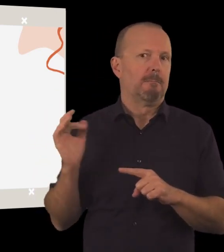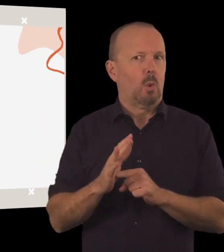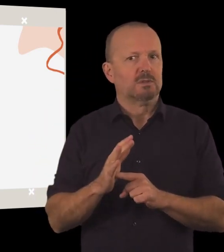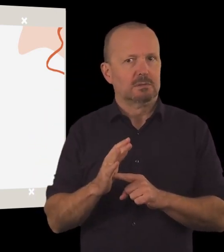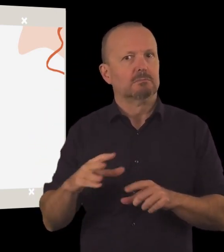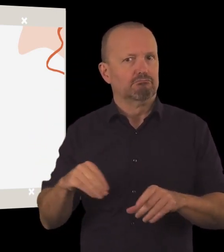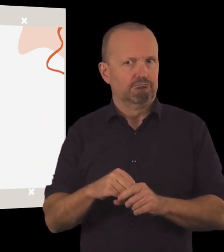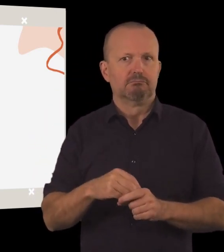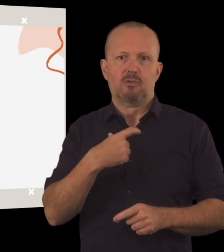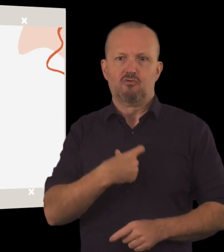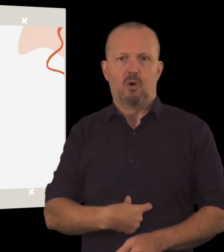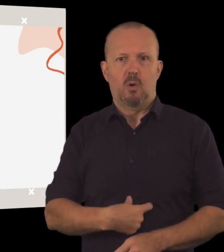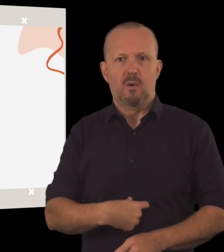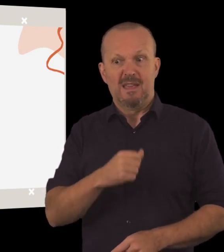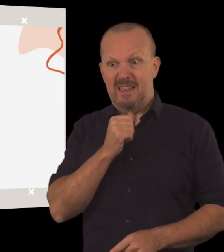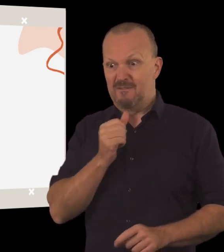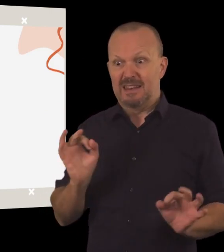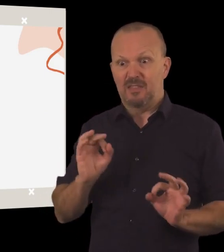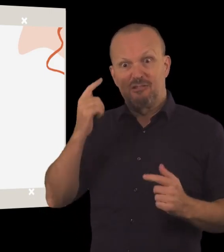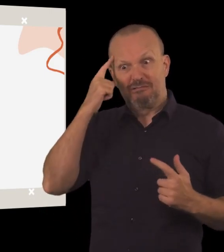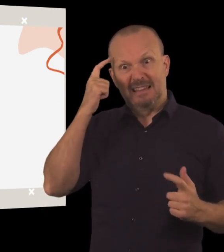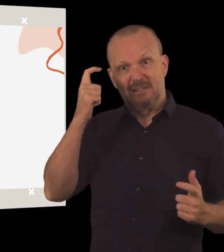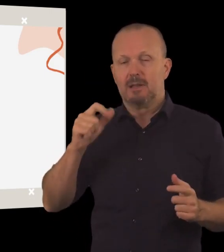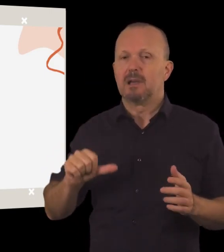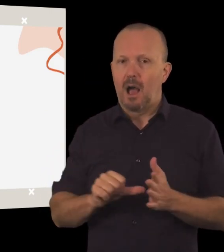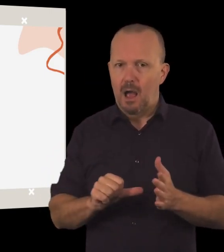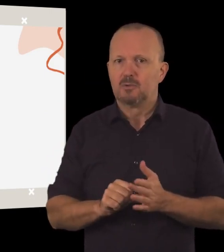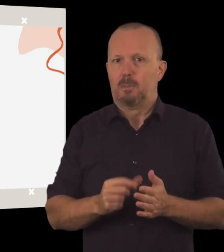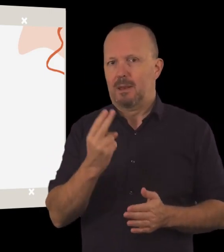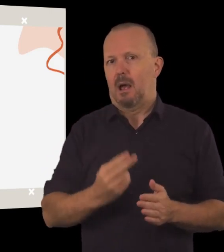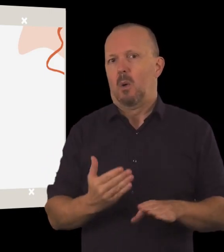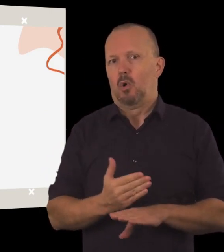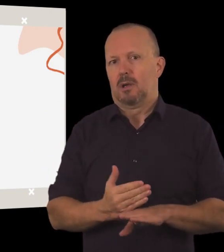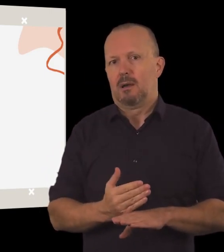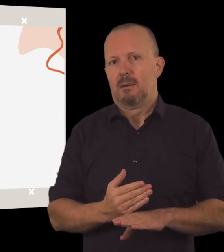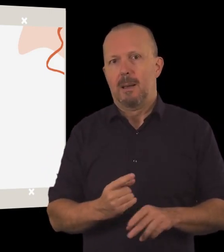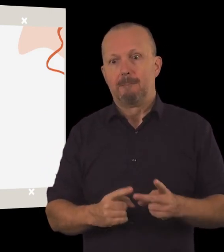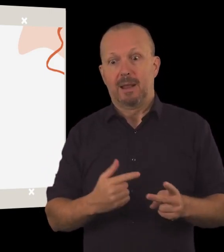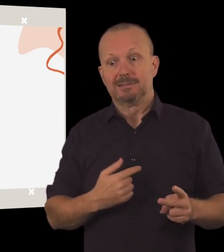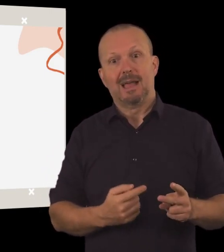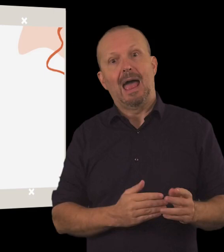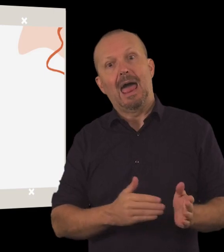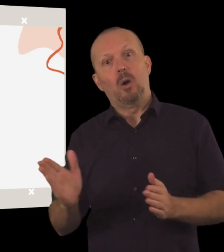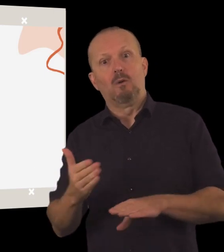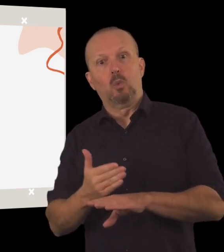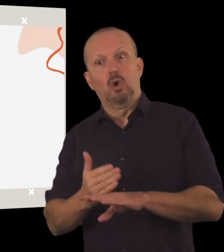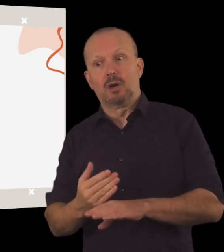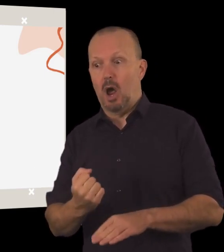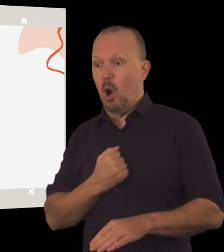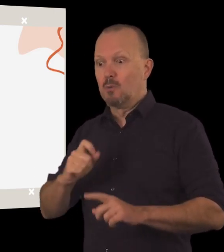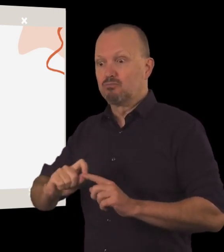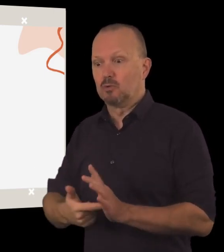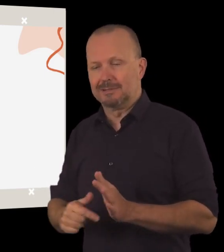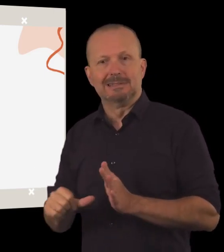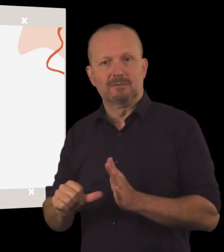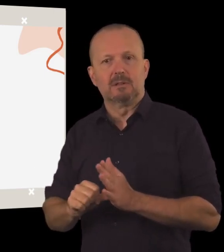part of this role, and without it, it's kind of hard to be a good art worker and work on your own creative projects outside of work